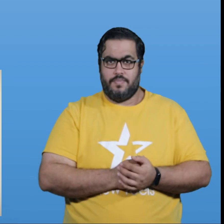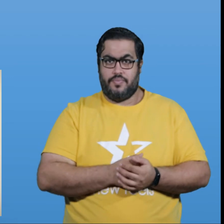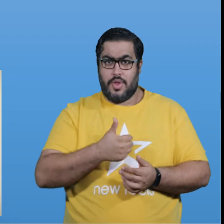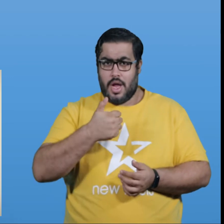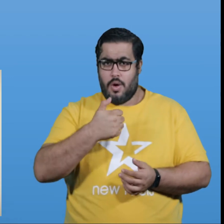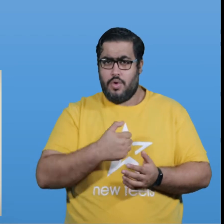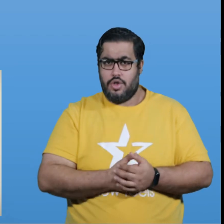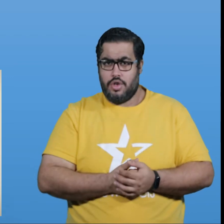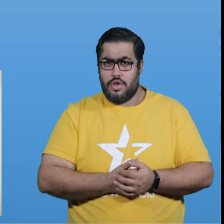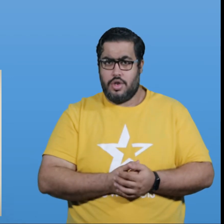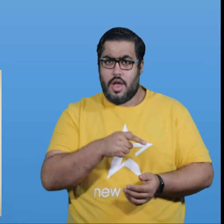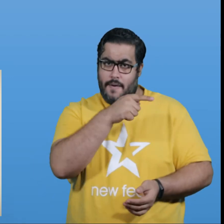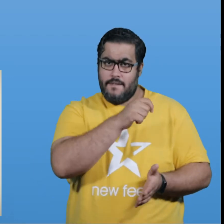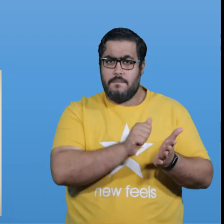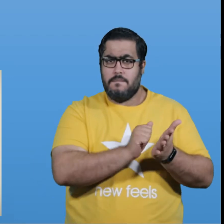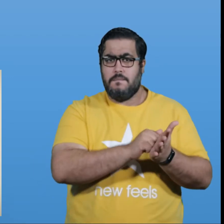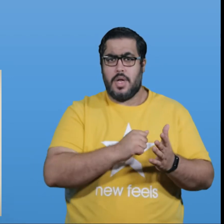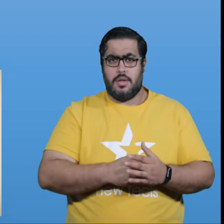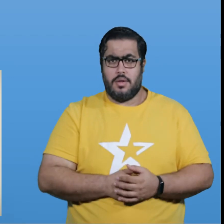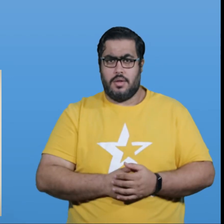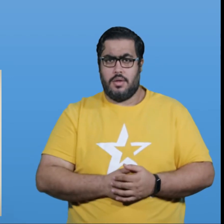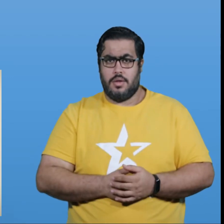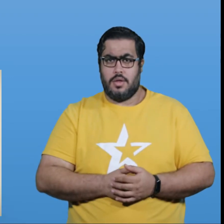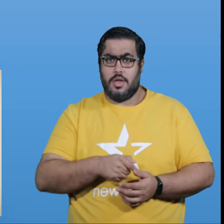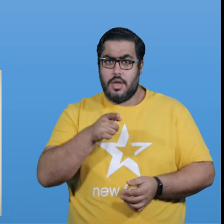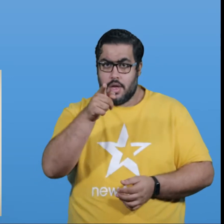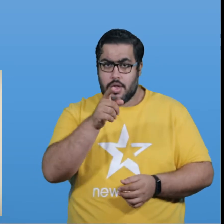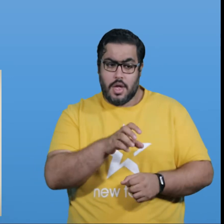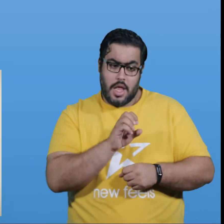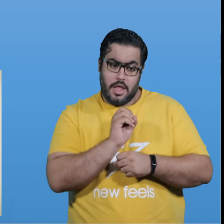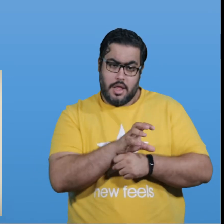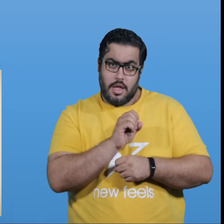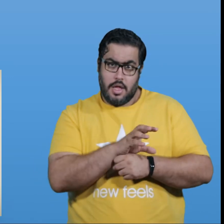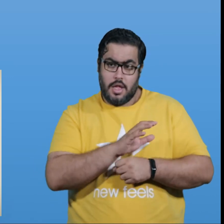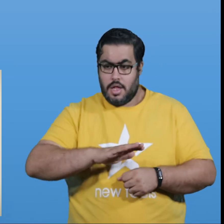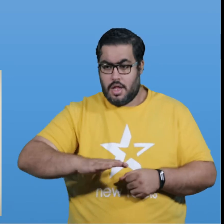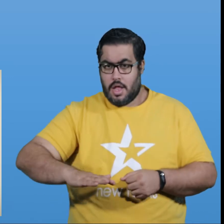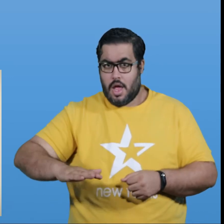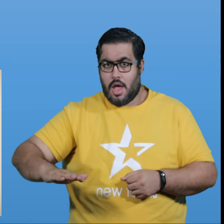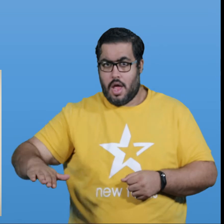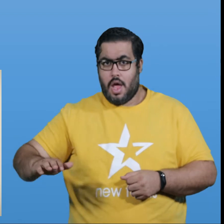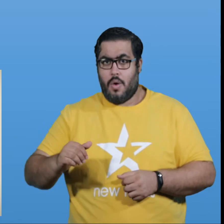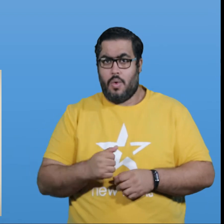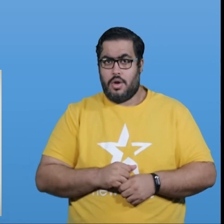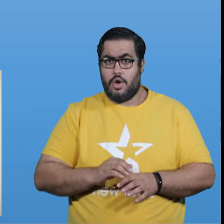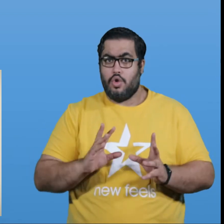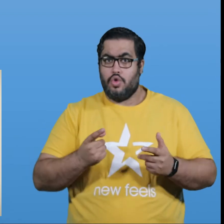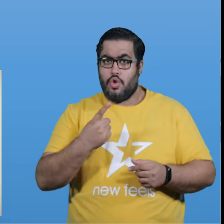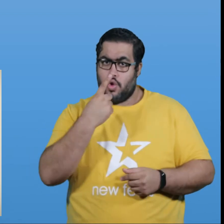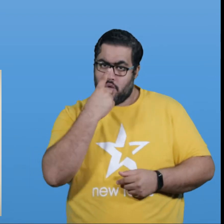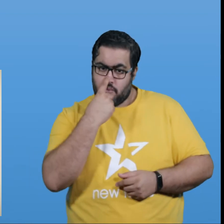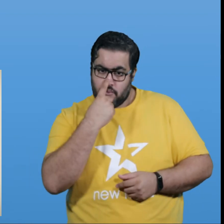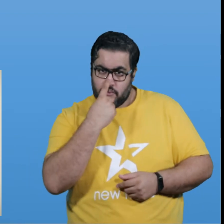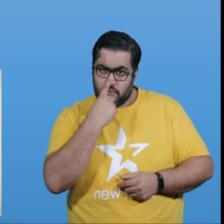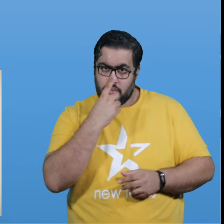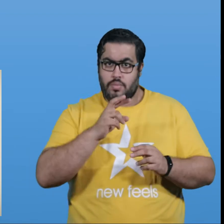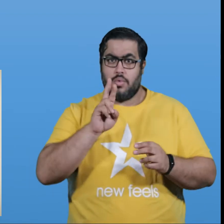can also join conferences and raise people's awareness regarding peace and respect. The next question is, what has